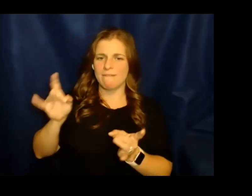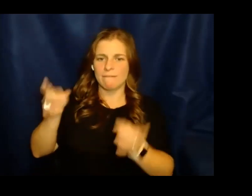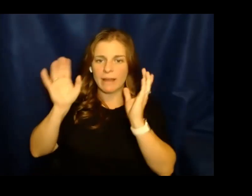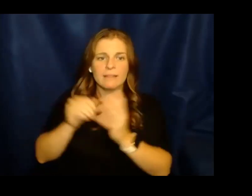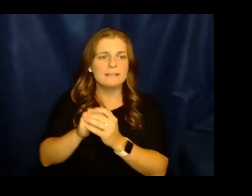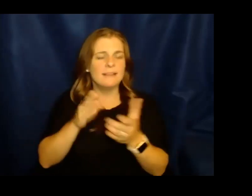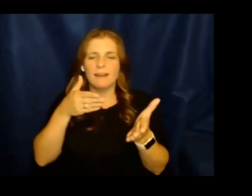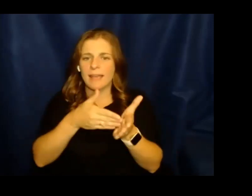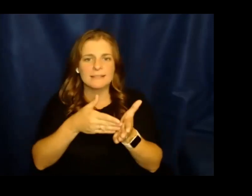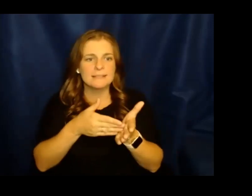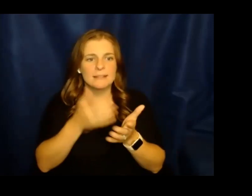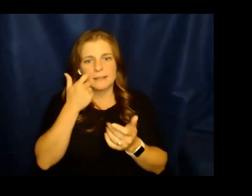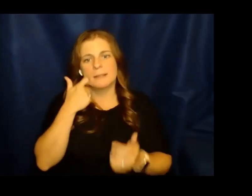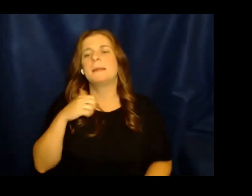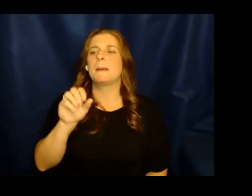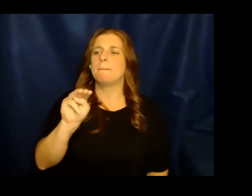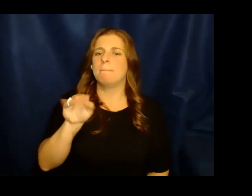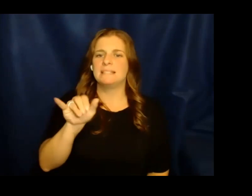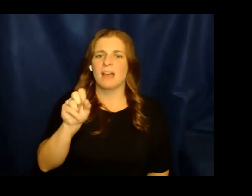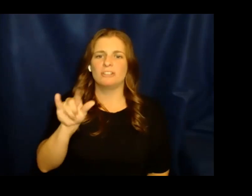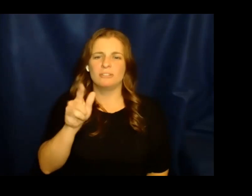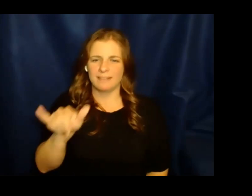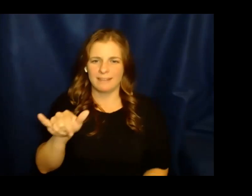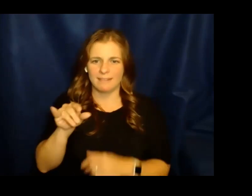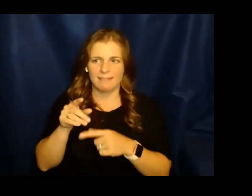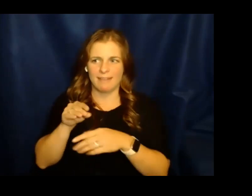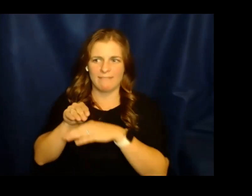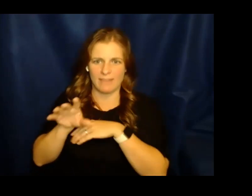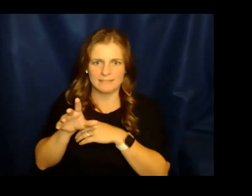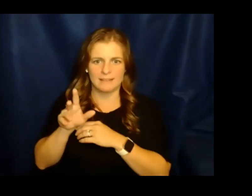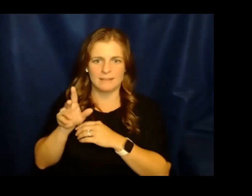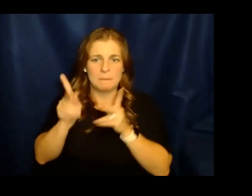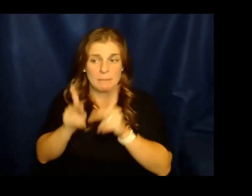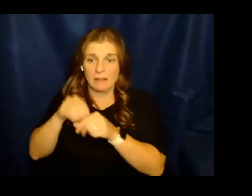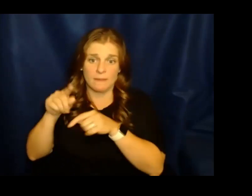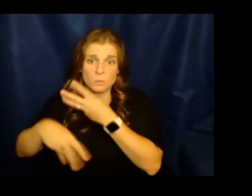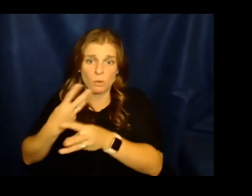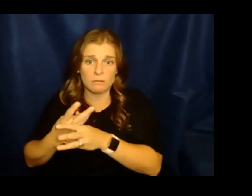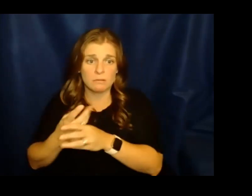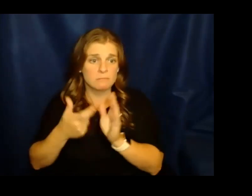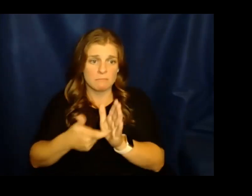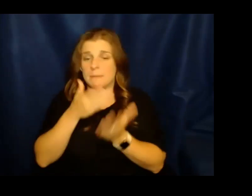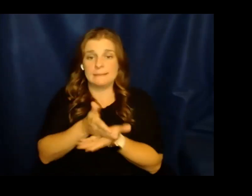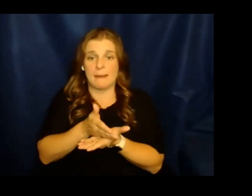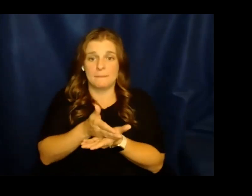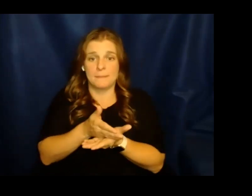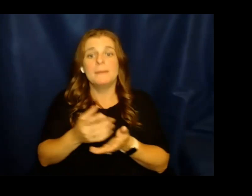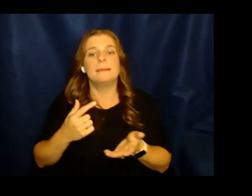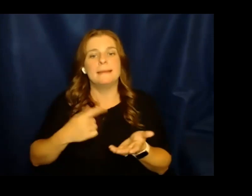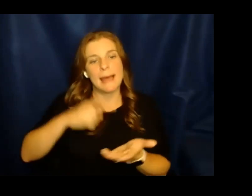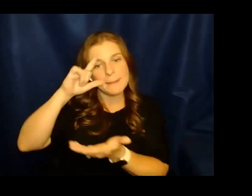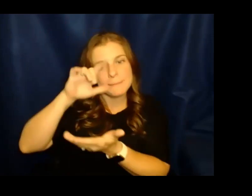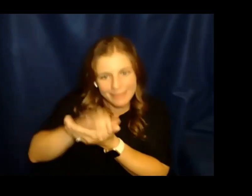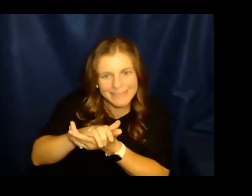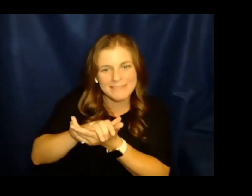against misogyny-affected individuals in this world must stop. And I believe, and I have dedicated a